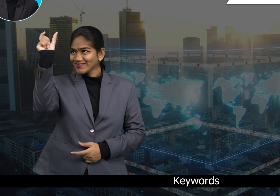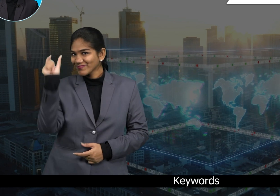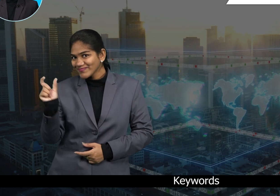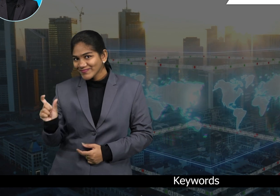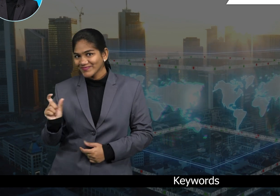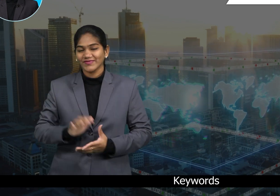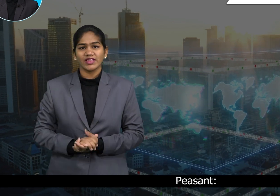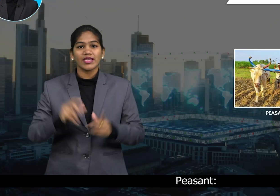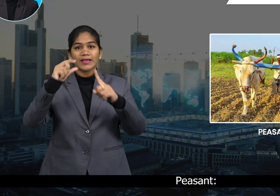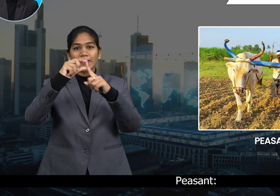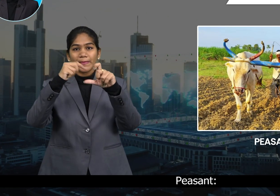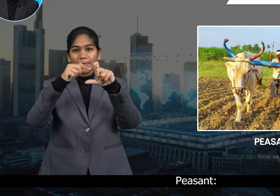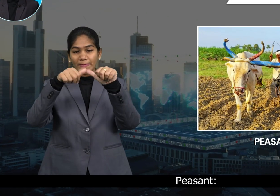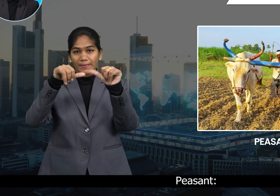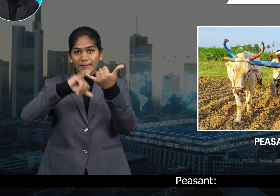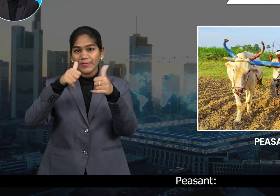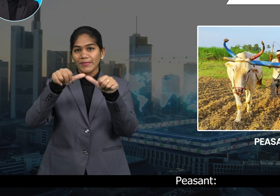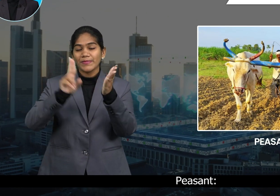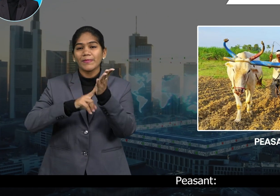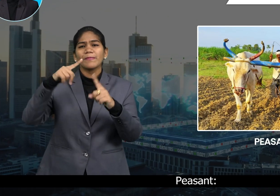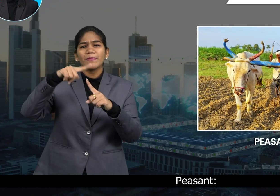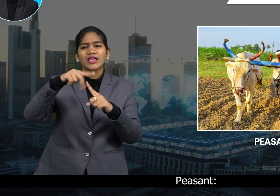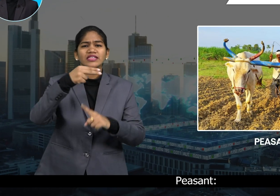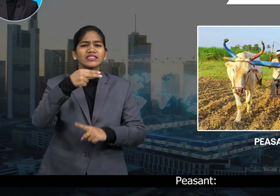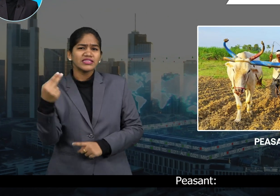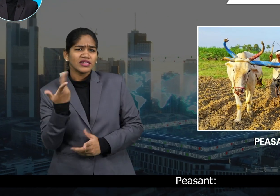Keywords: peasant,